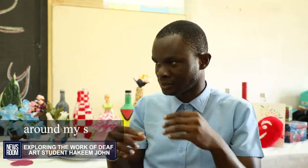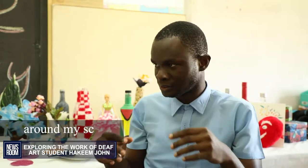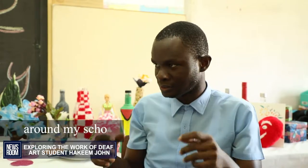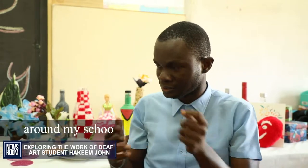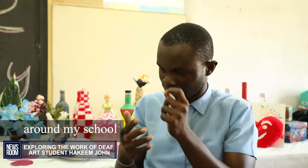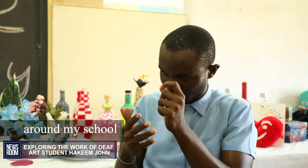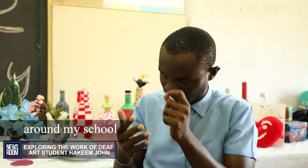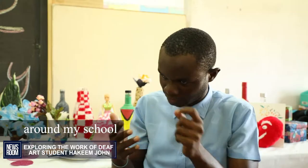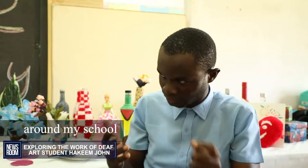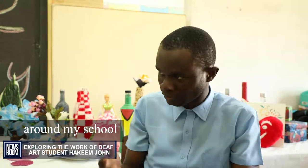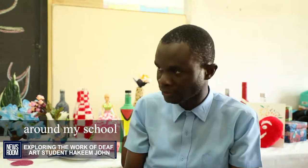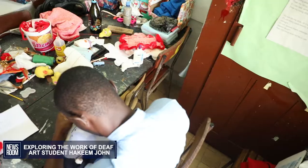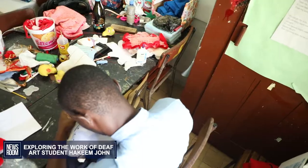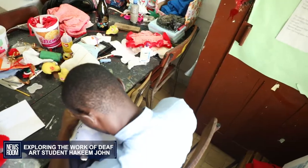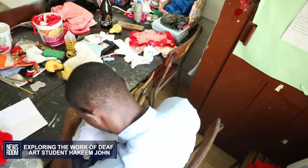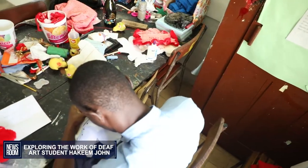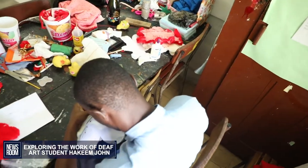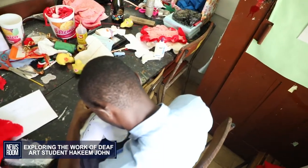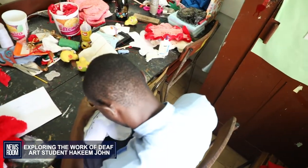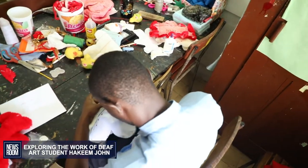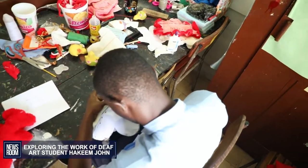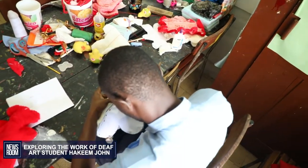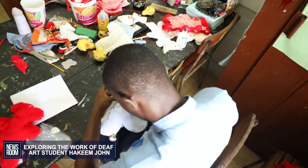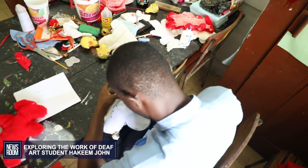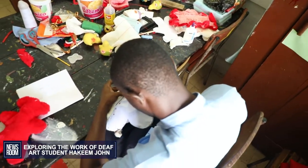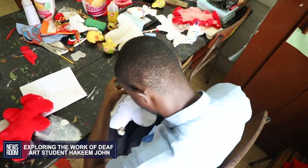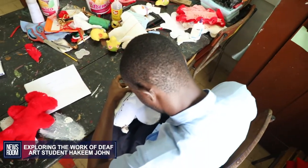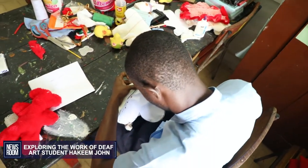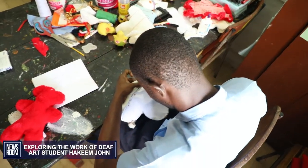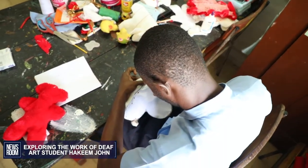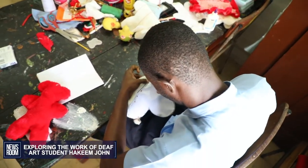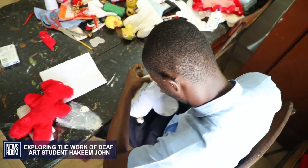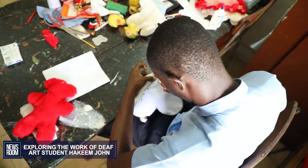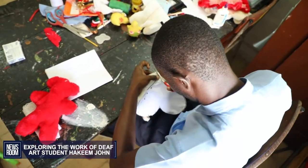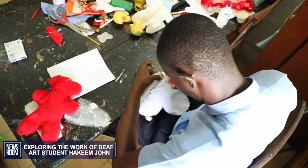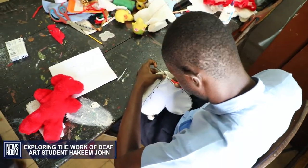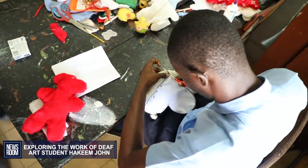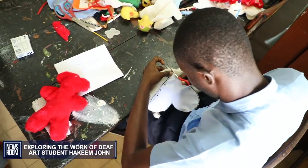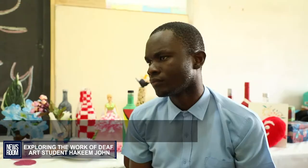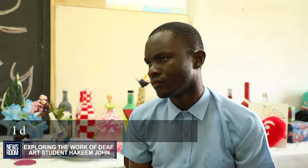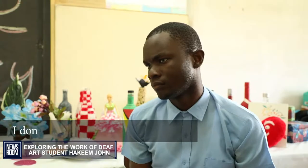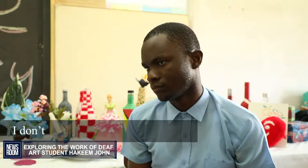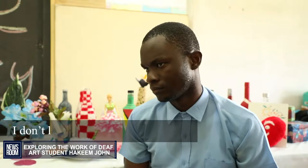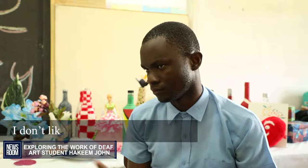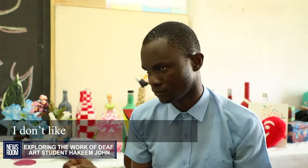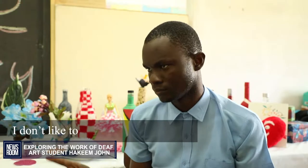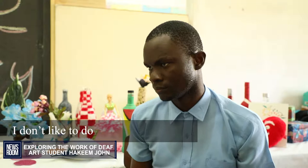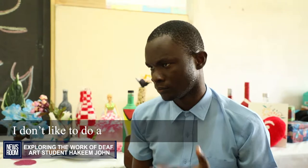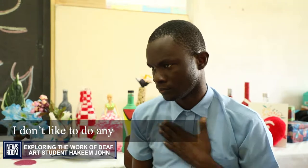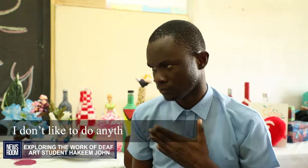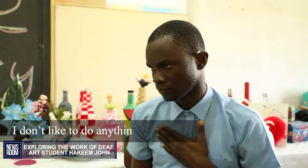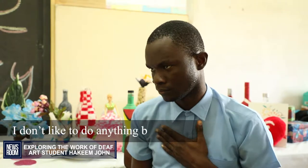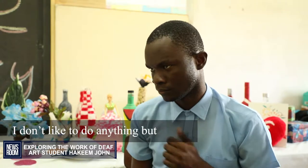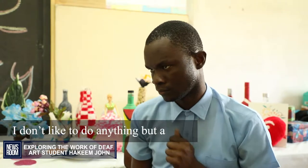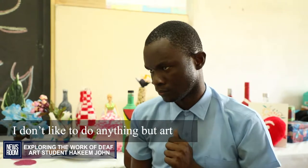around my school. Hakeem enjoys string art, fabric painting, and drawing. I don't like to do anything but